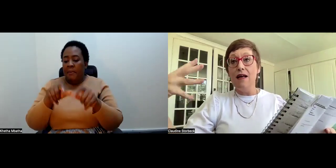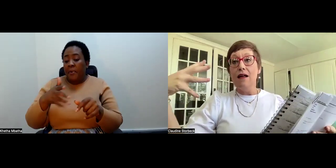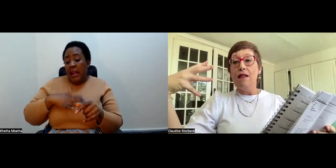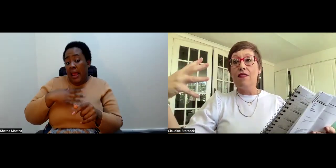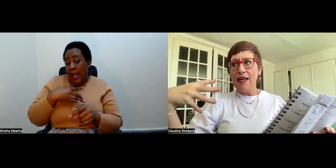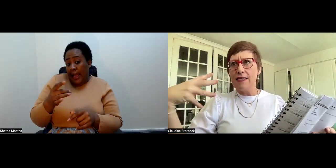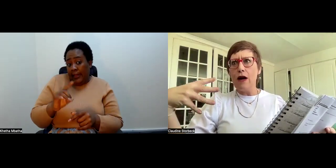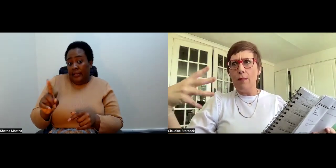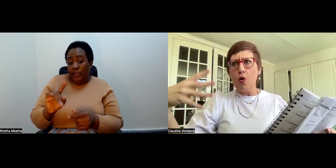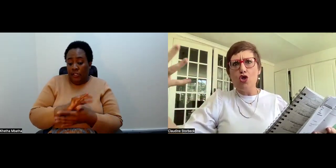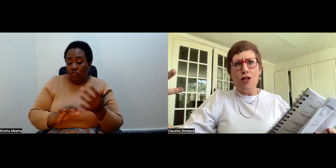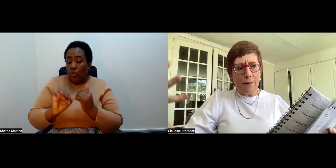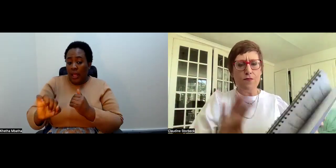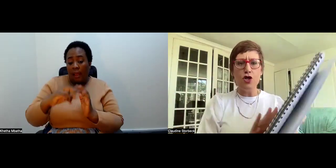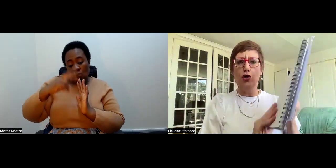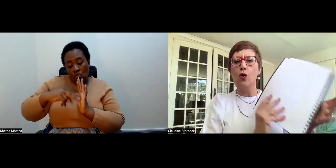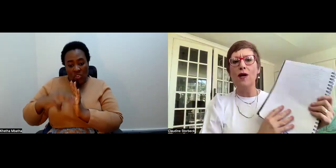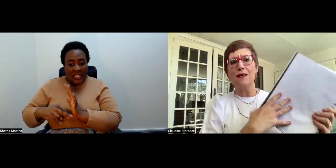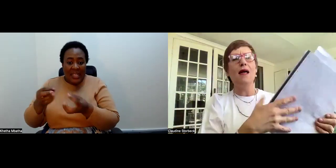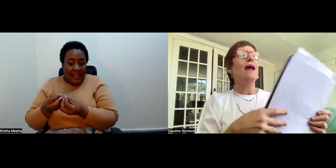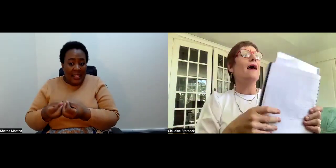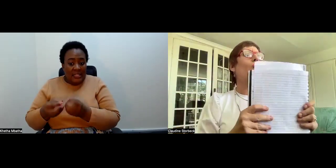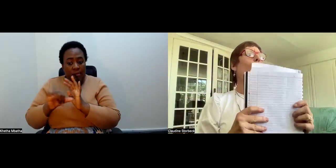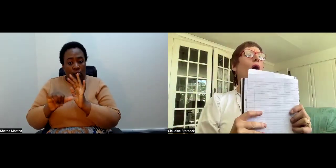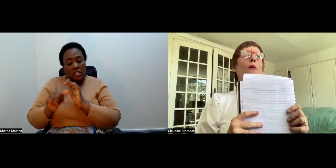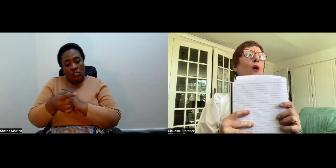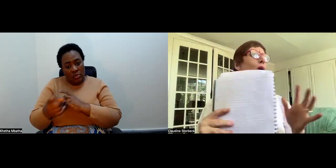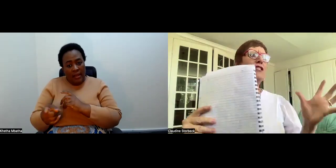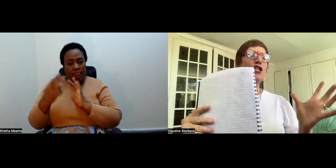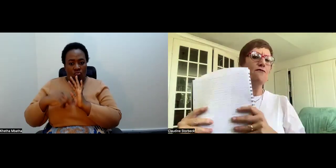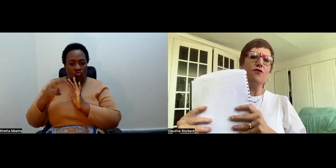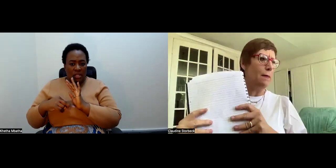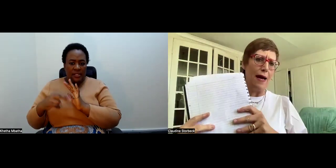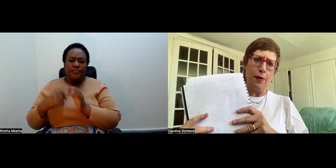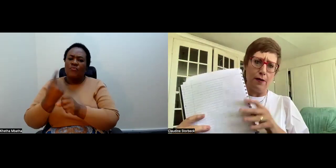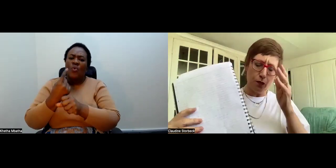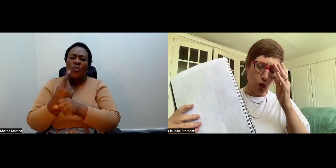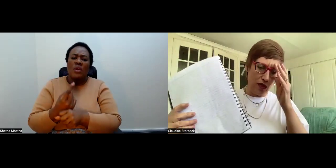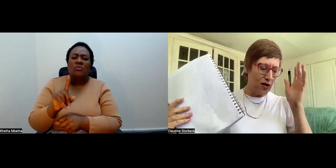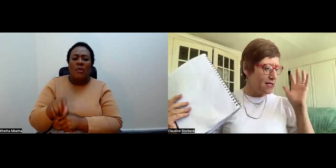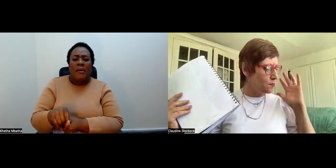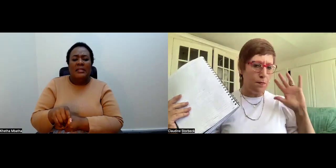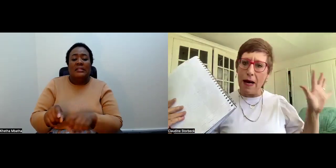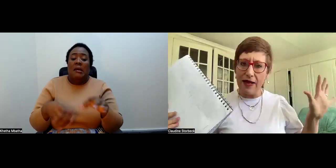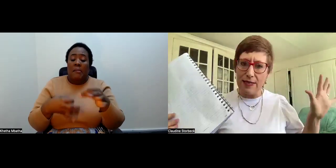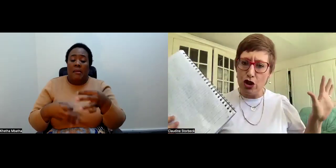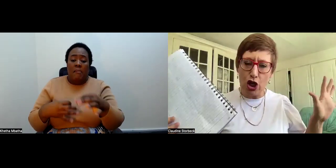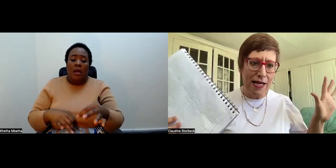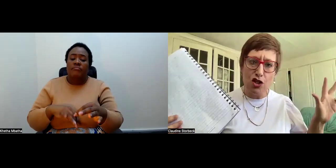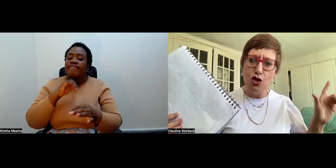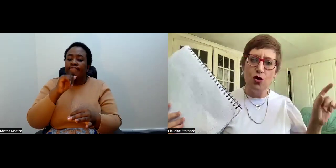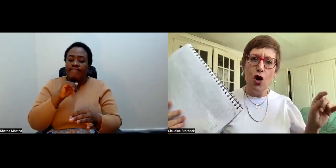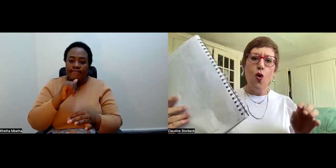read things that are important to them. So we always need to have spare paper, whether it's paper that